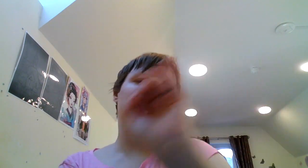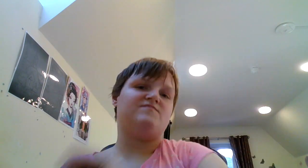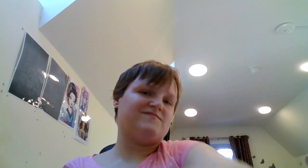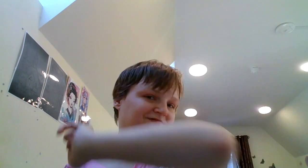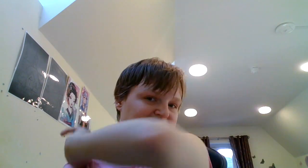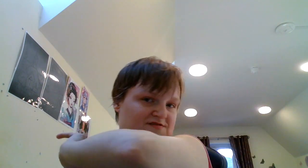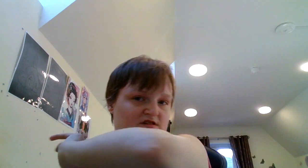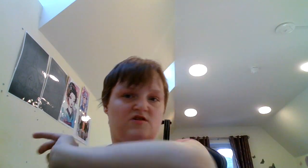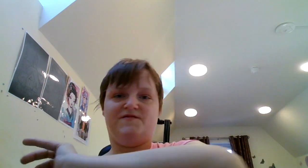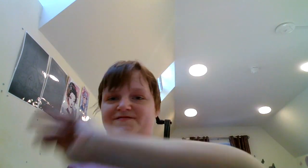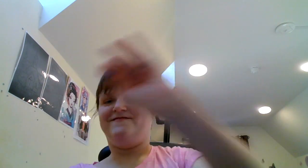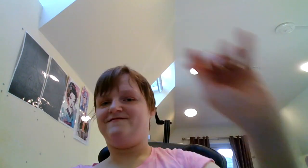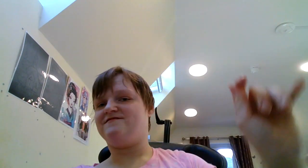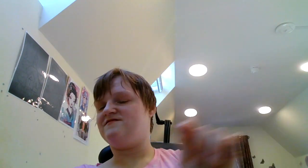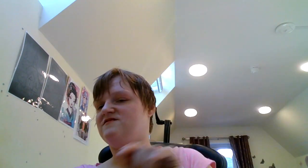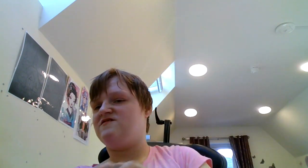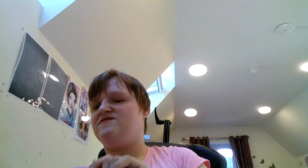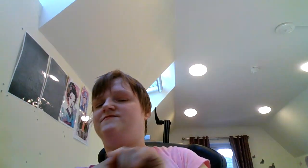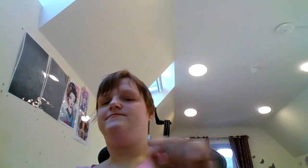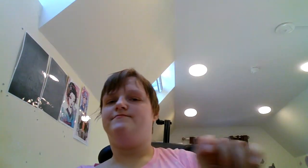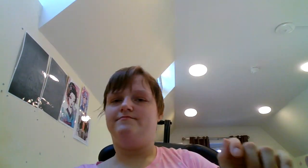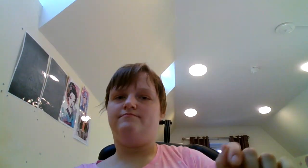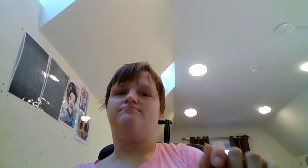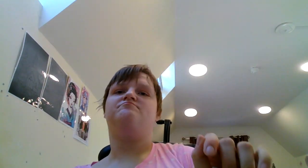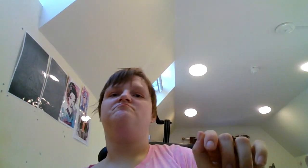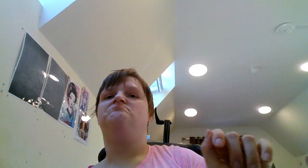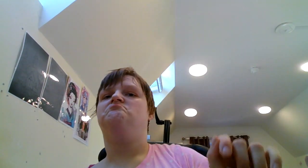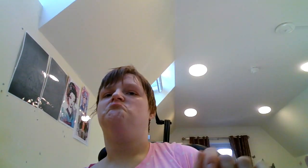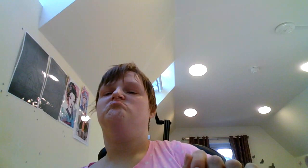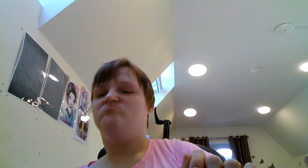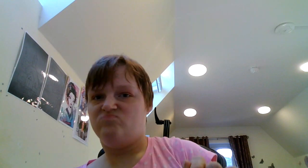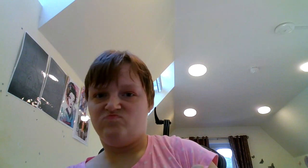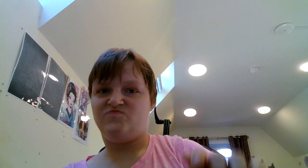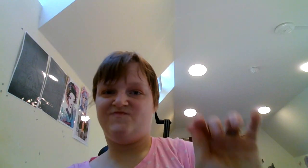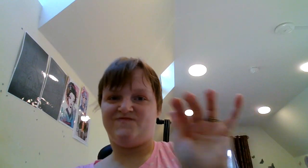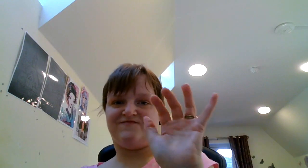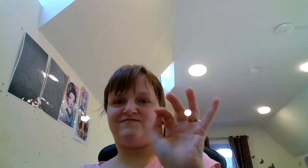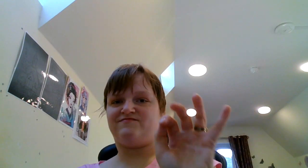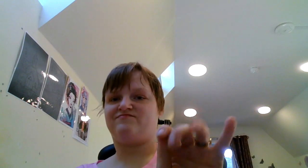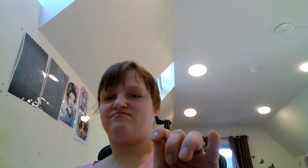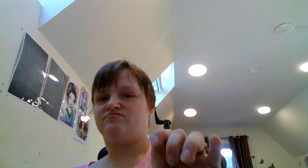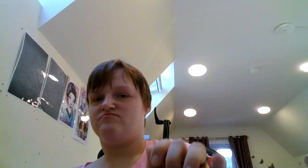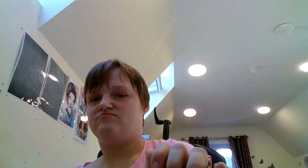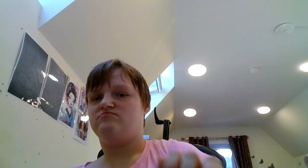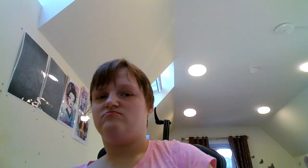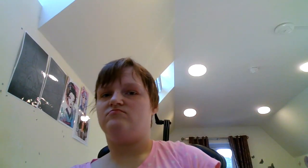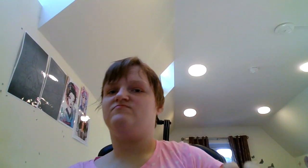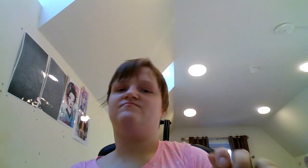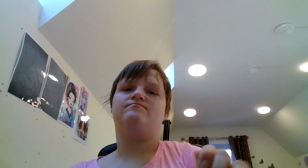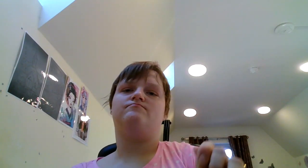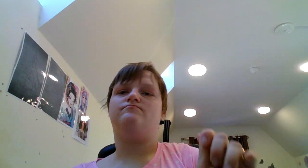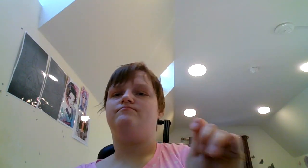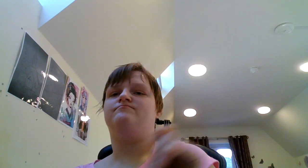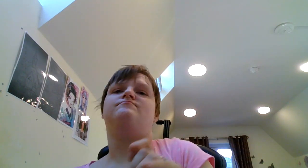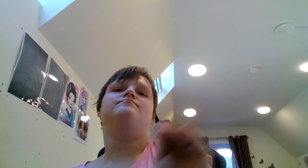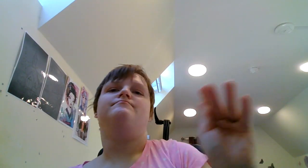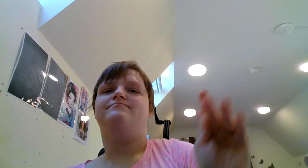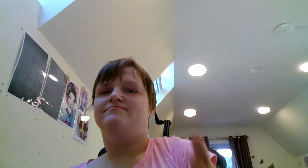was developed, this time from the pancreases of cattle. The 11th of January